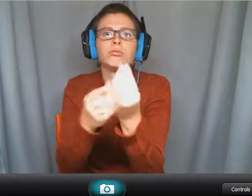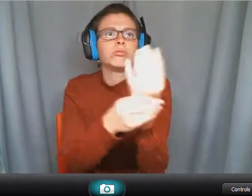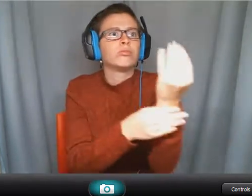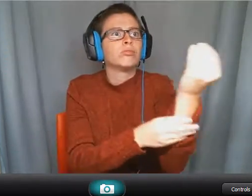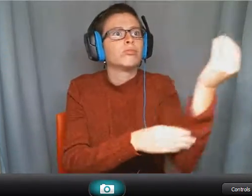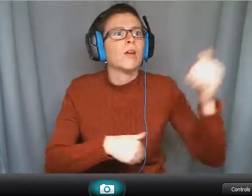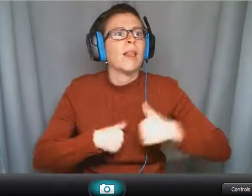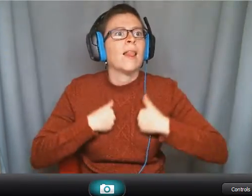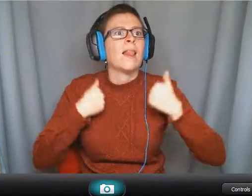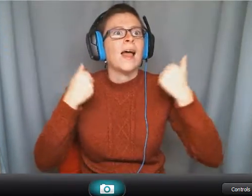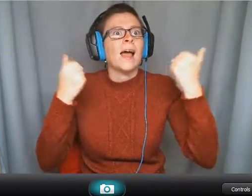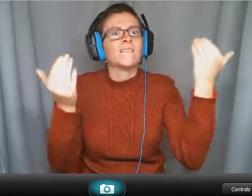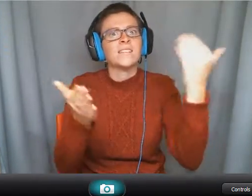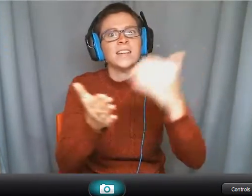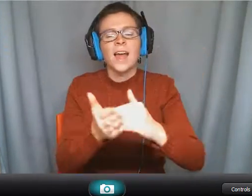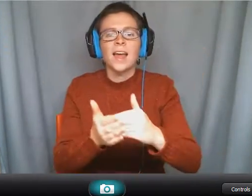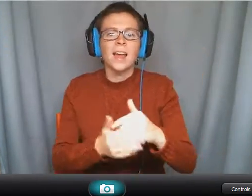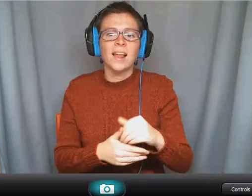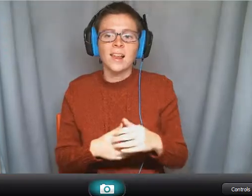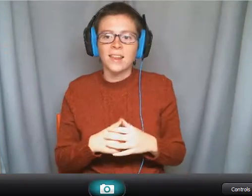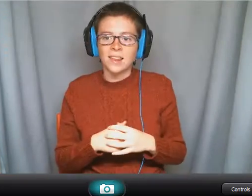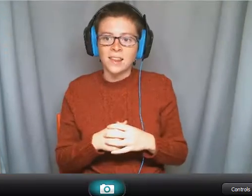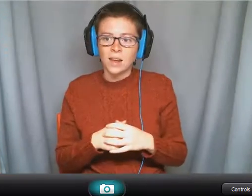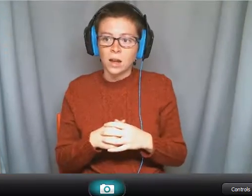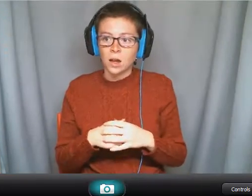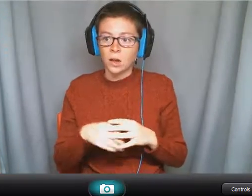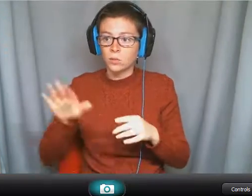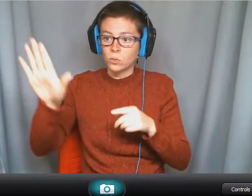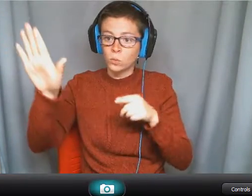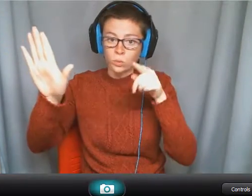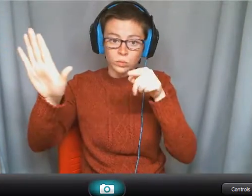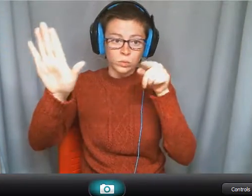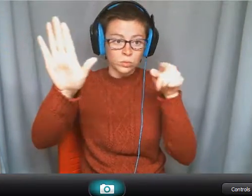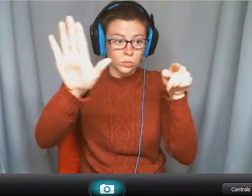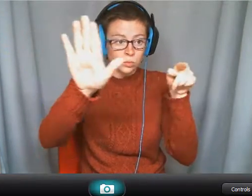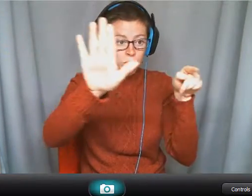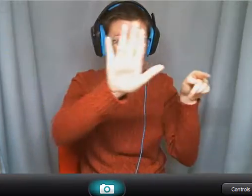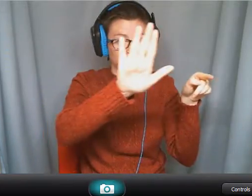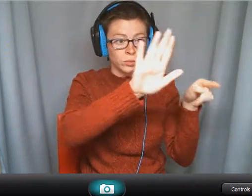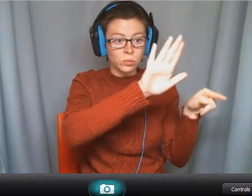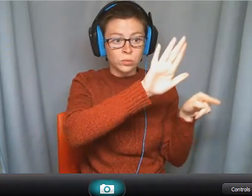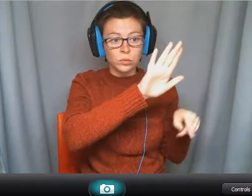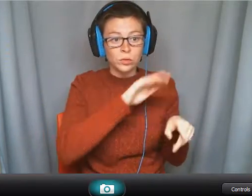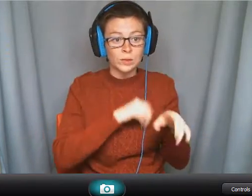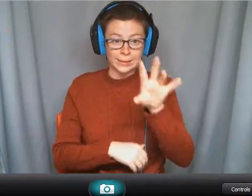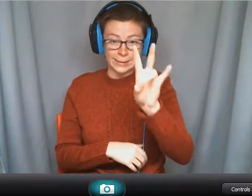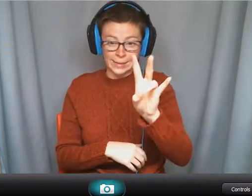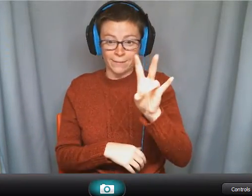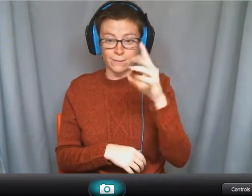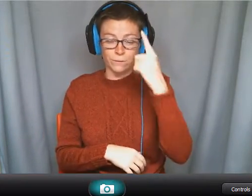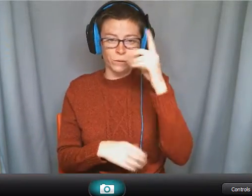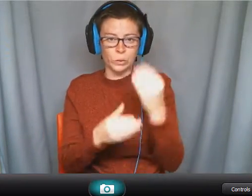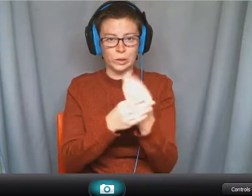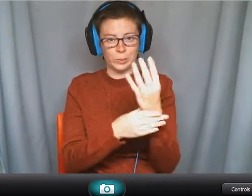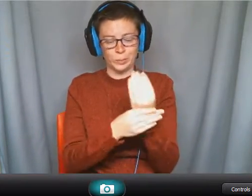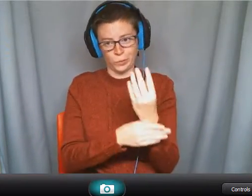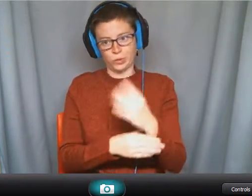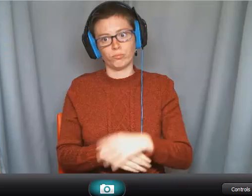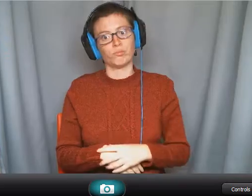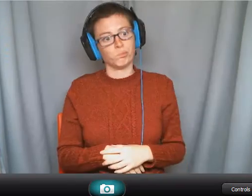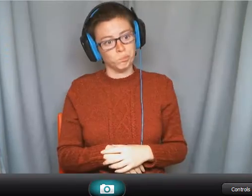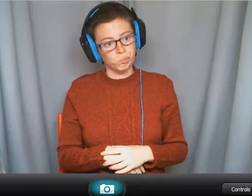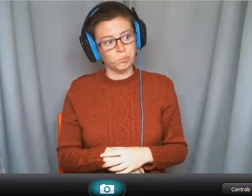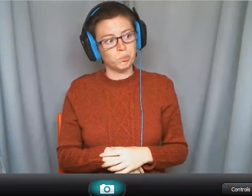is reborn? 1, 2, 3, 4, 5, 6, 7 for spring. All right,